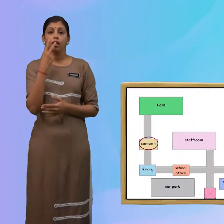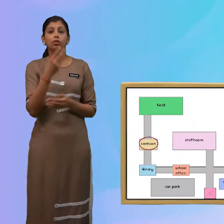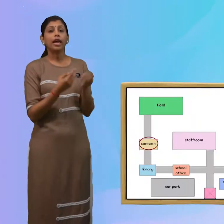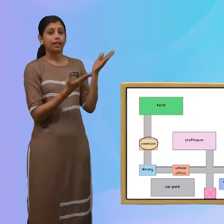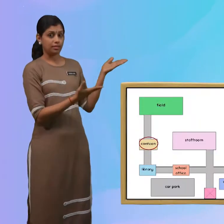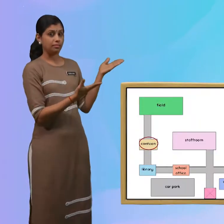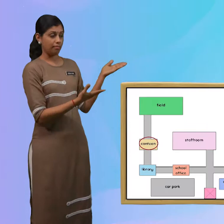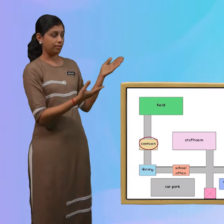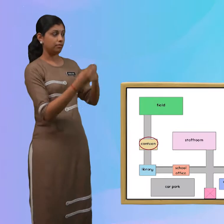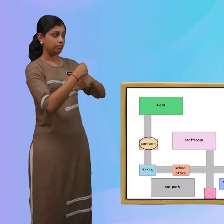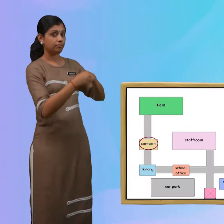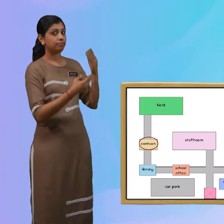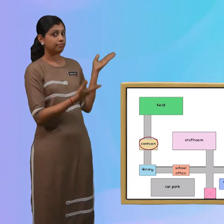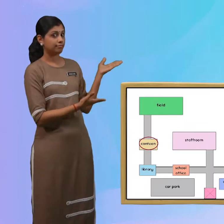Look at this map.